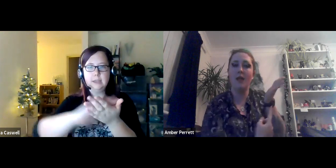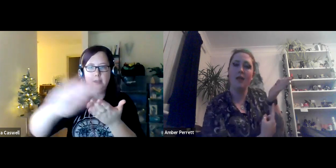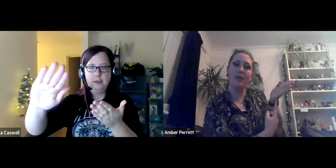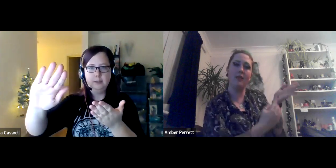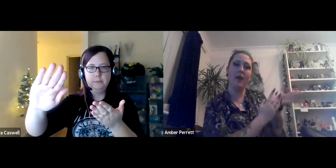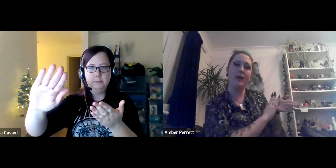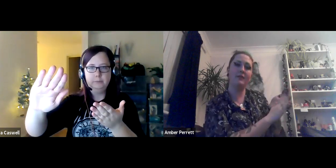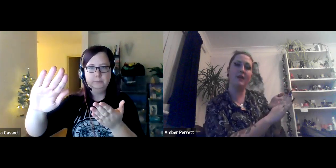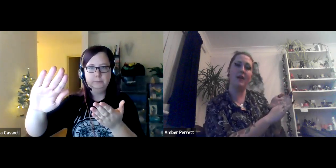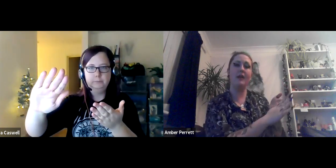Thursday,